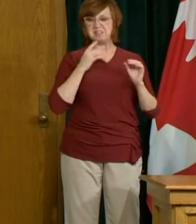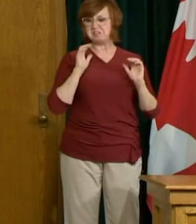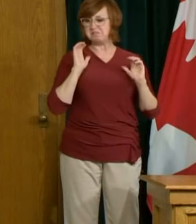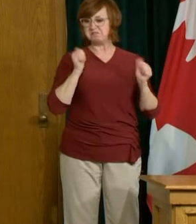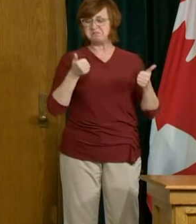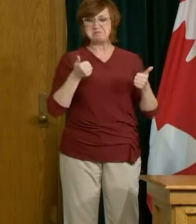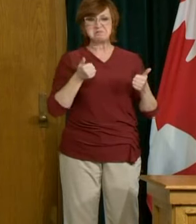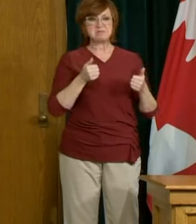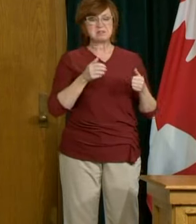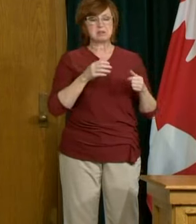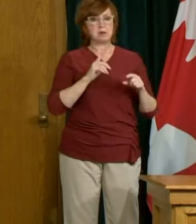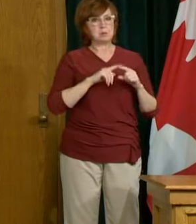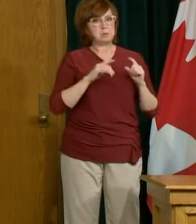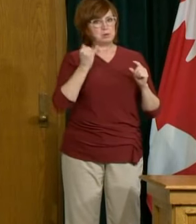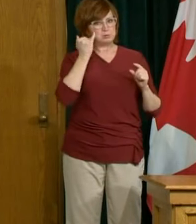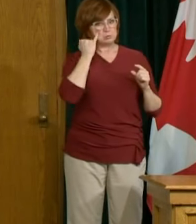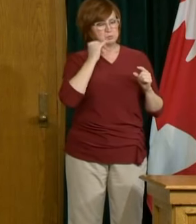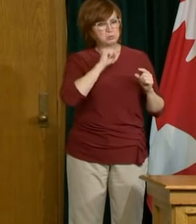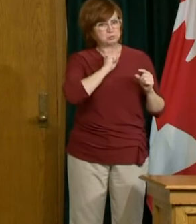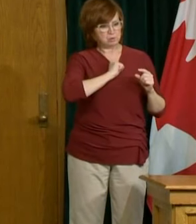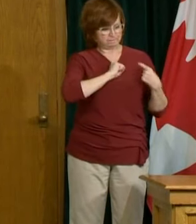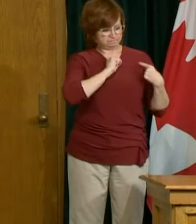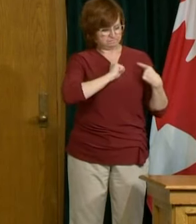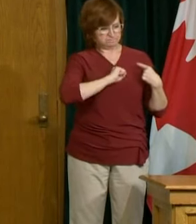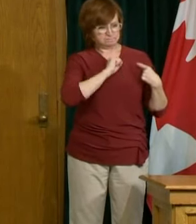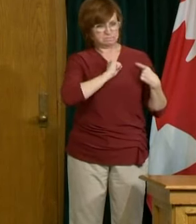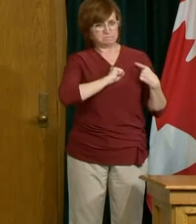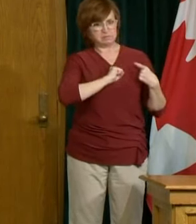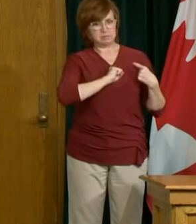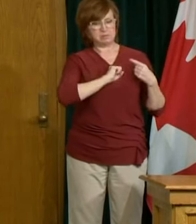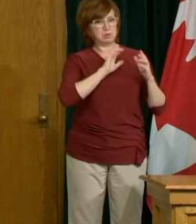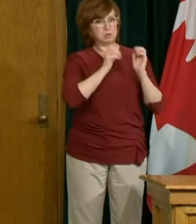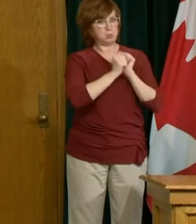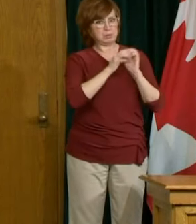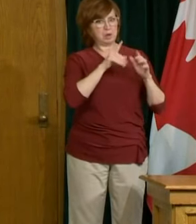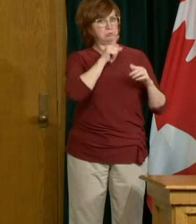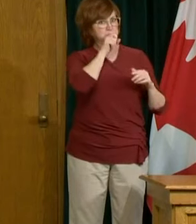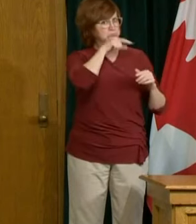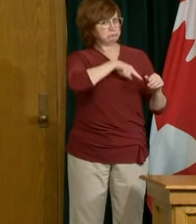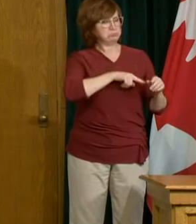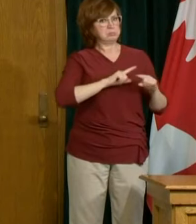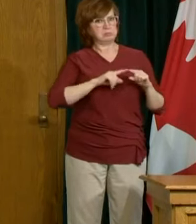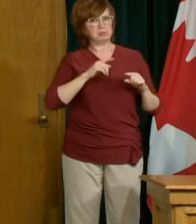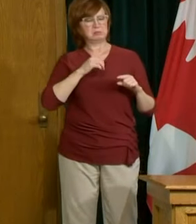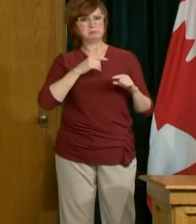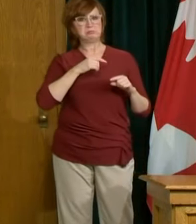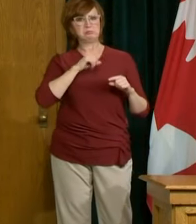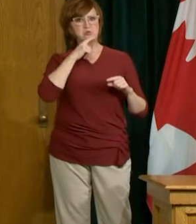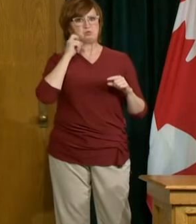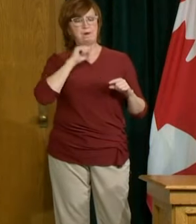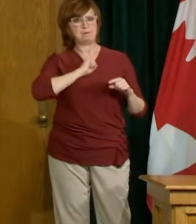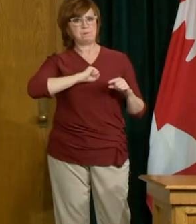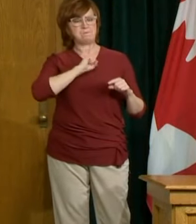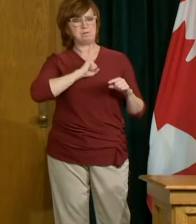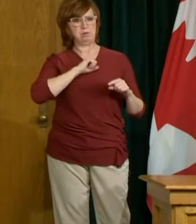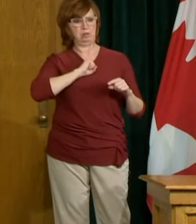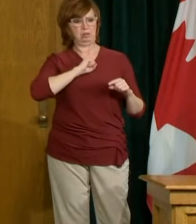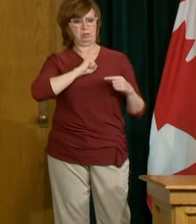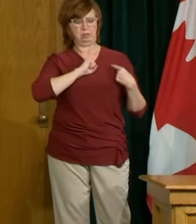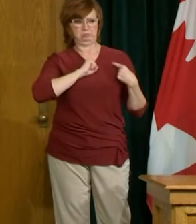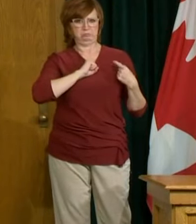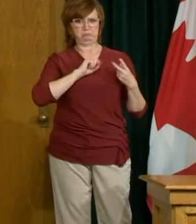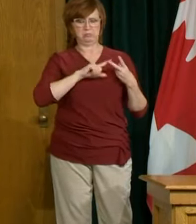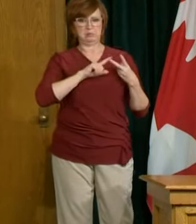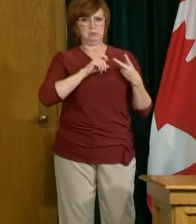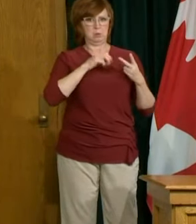of testing. If you have fever, think of testing. If you have a runny nose and you think it's not your seasonal allergies, think of testing. We really want to